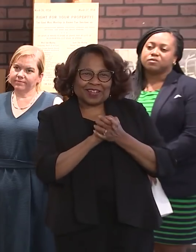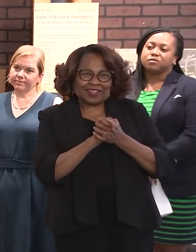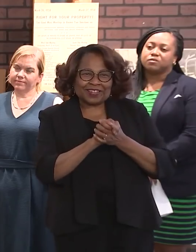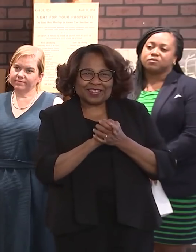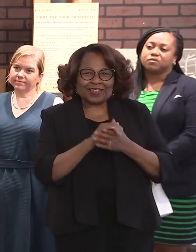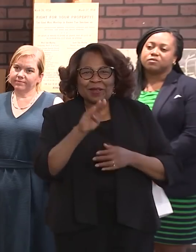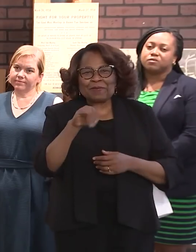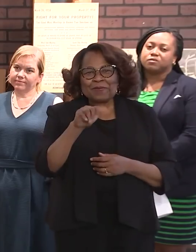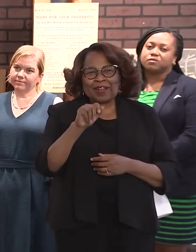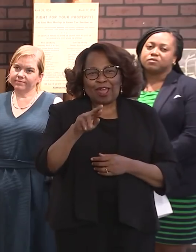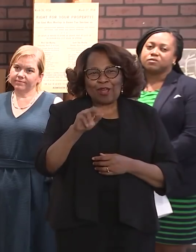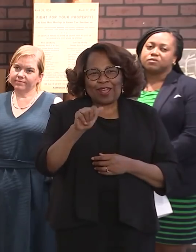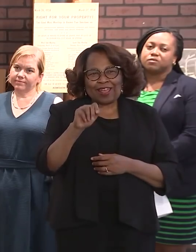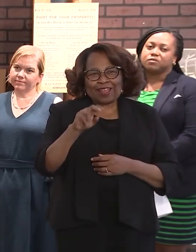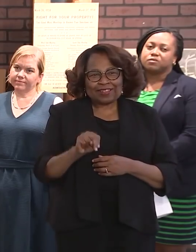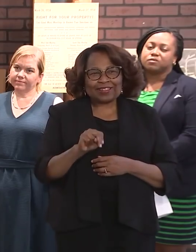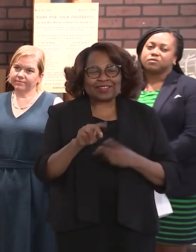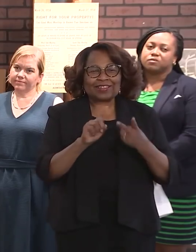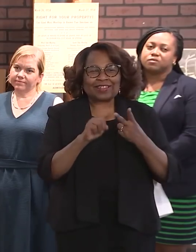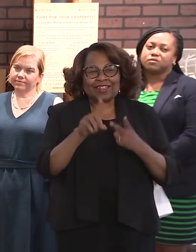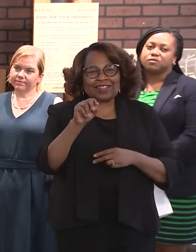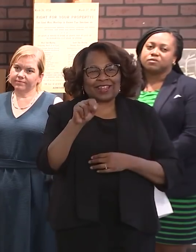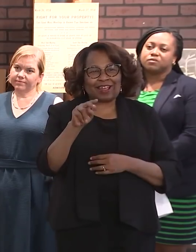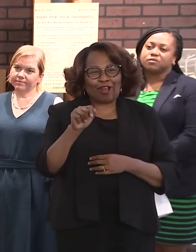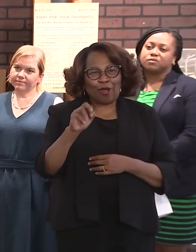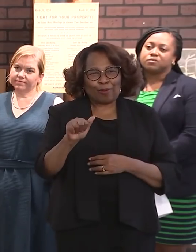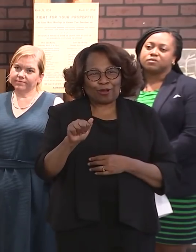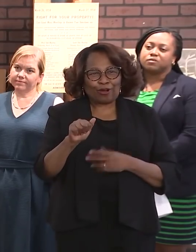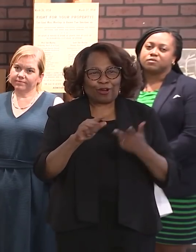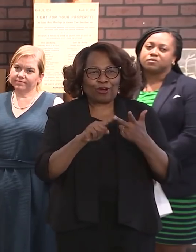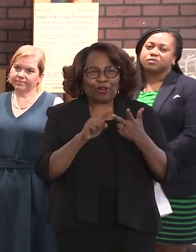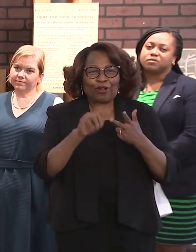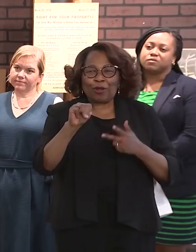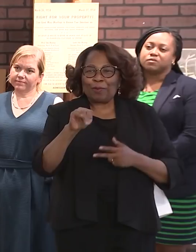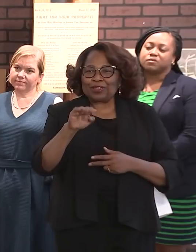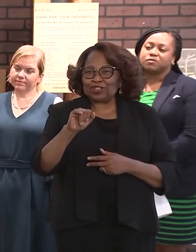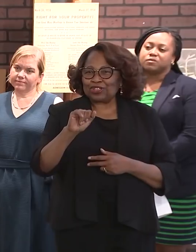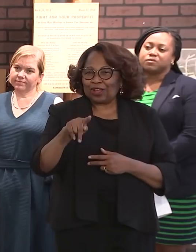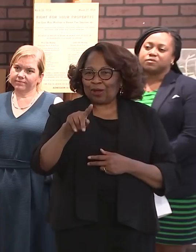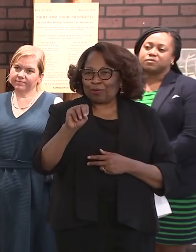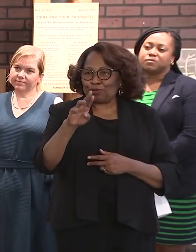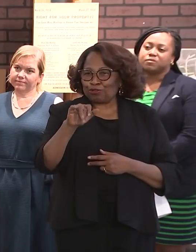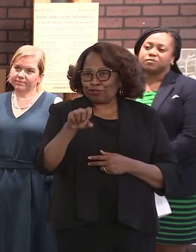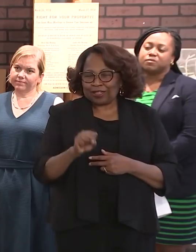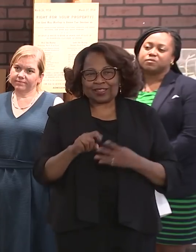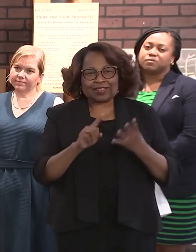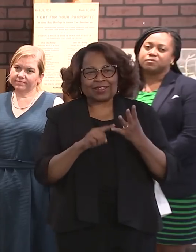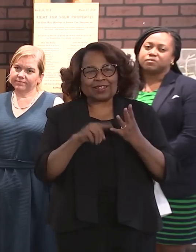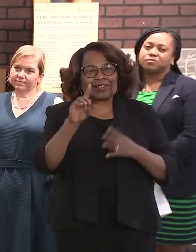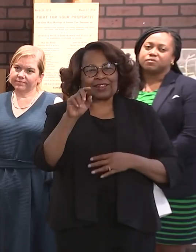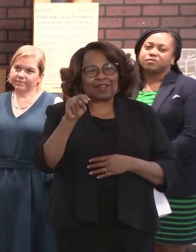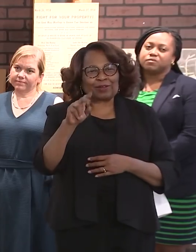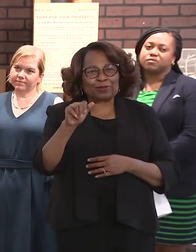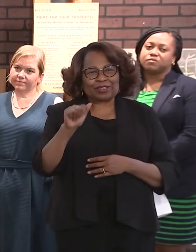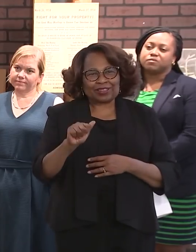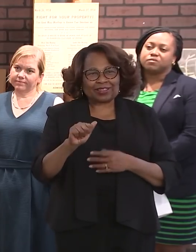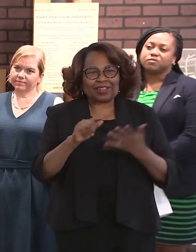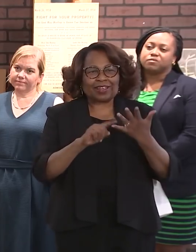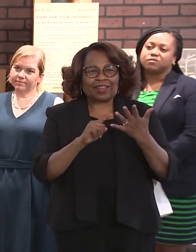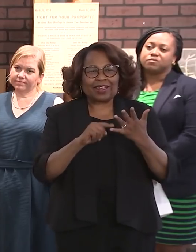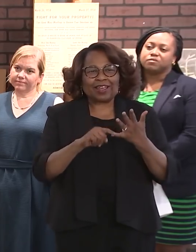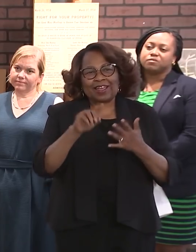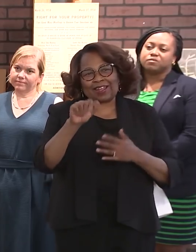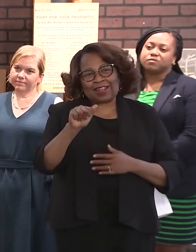Congratulations to Blair Akins, Dana Harper, Rochelle Paul Brutus, Donna Scrutchins, and